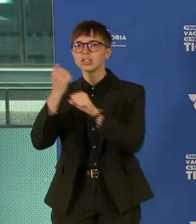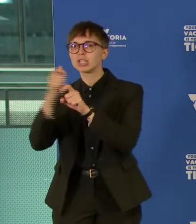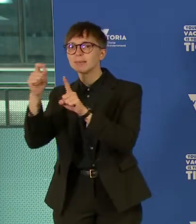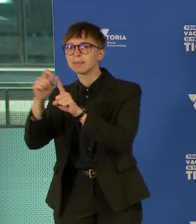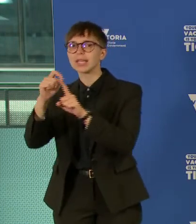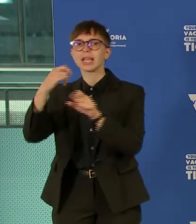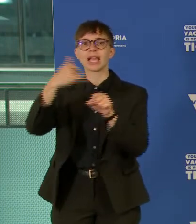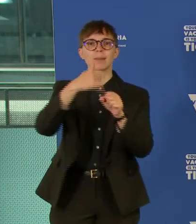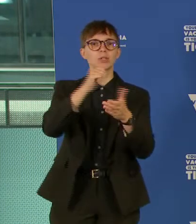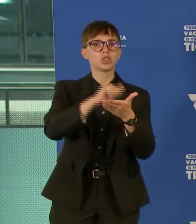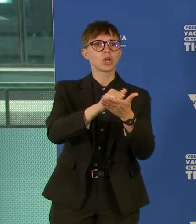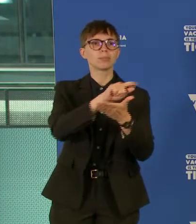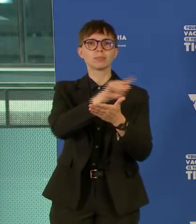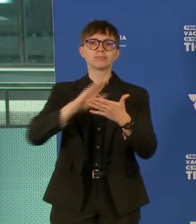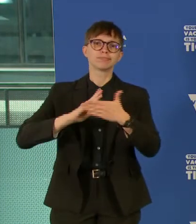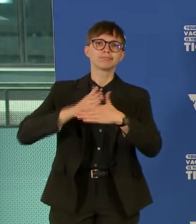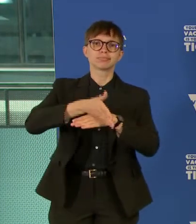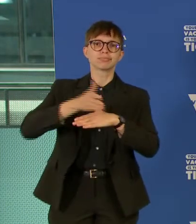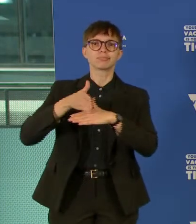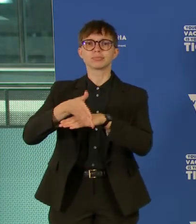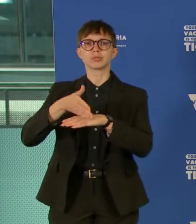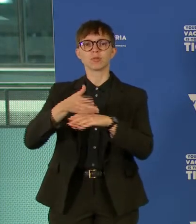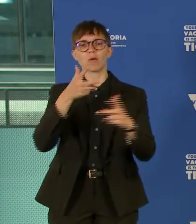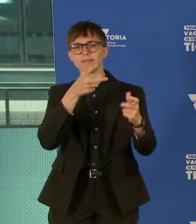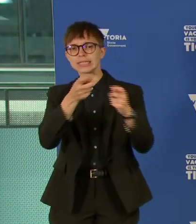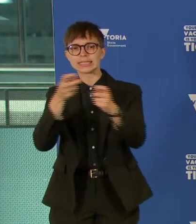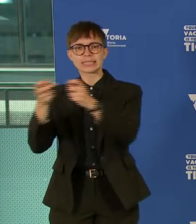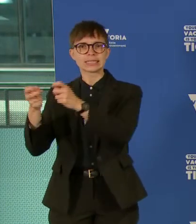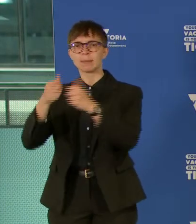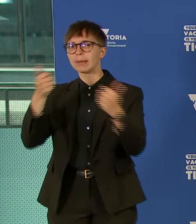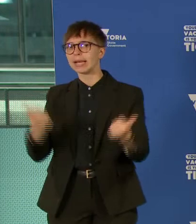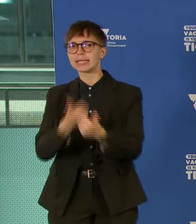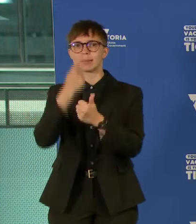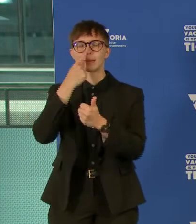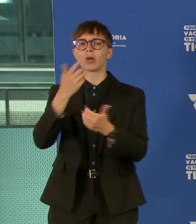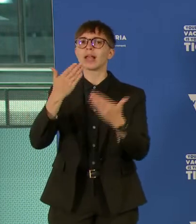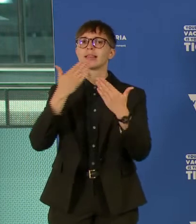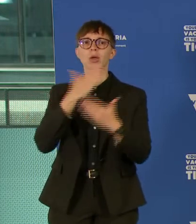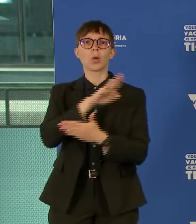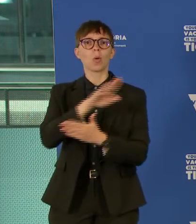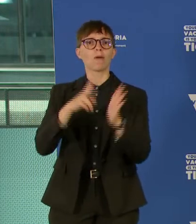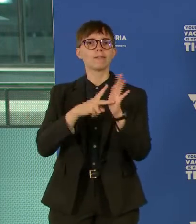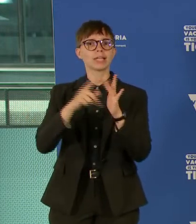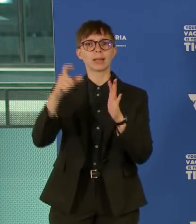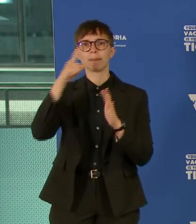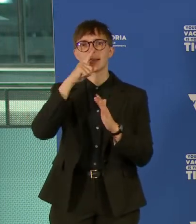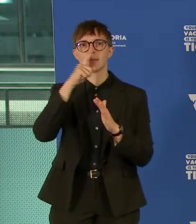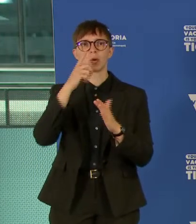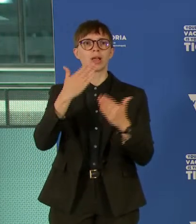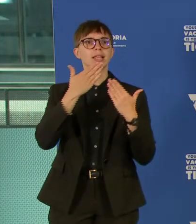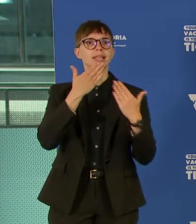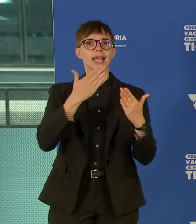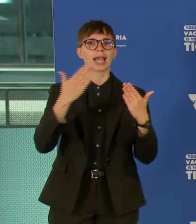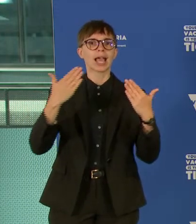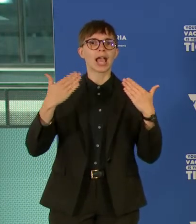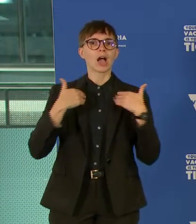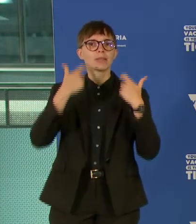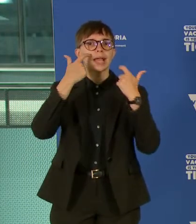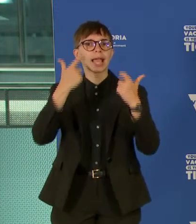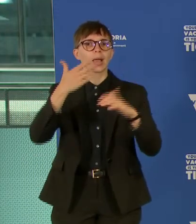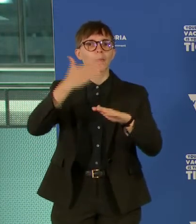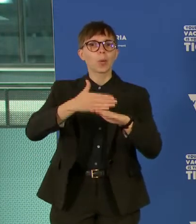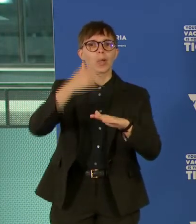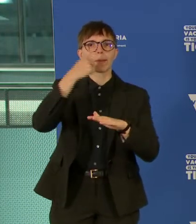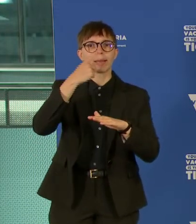making these changes today. So I do want to thank every Victorian, every health worker, every person in our entire health system